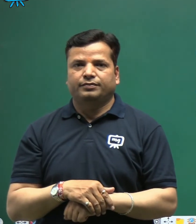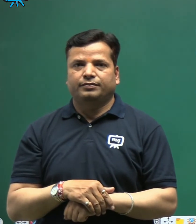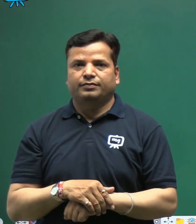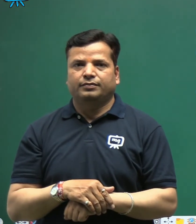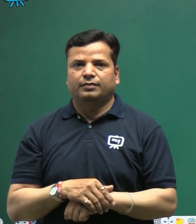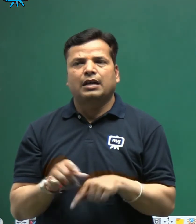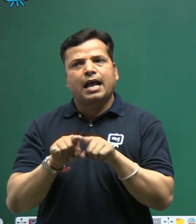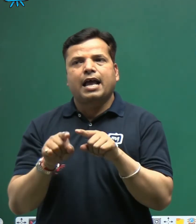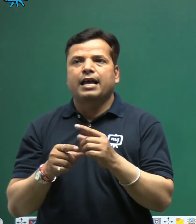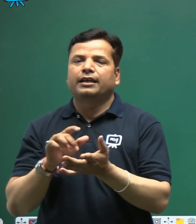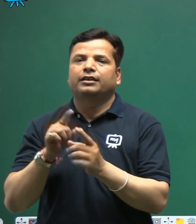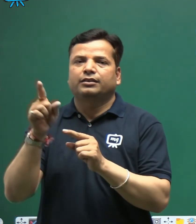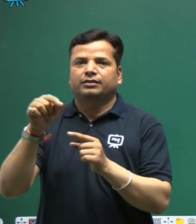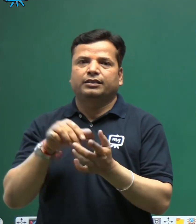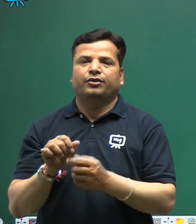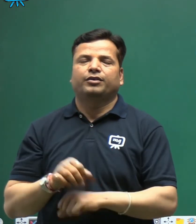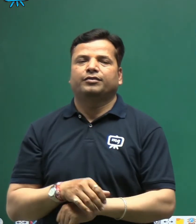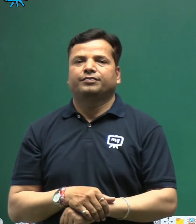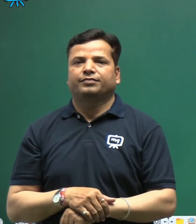as they were